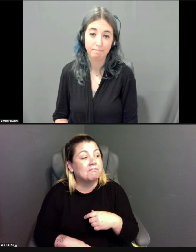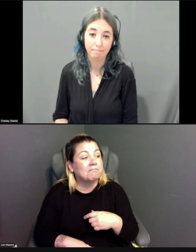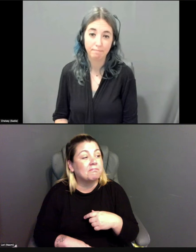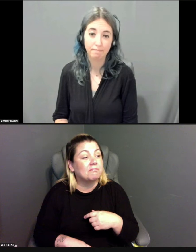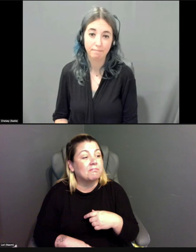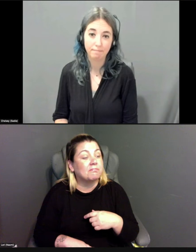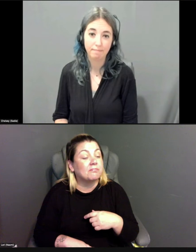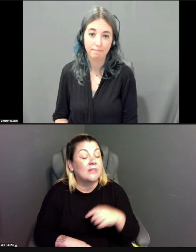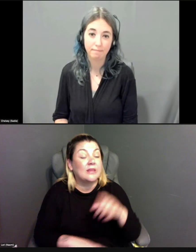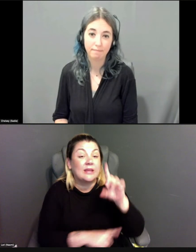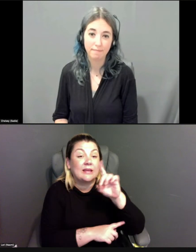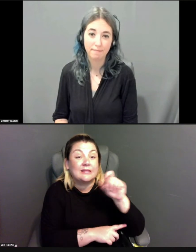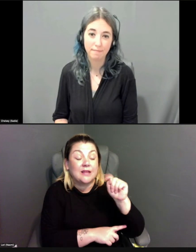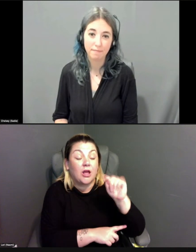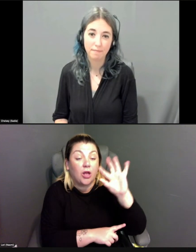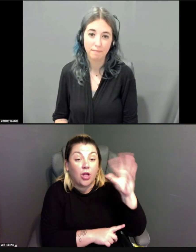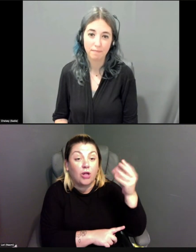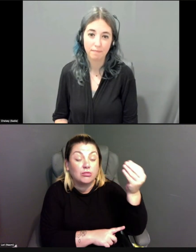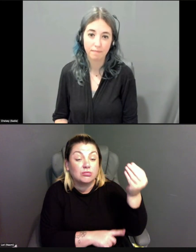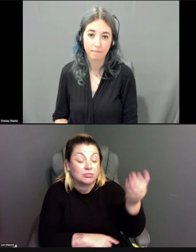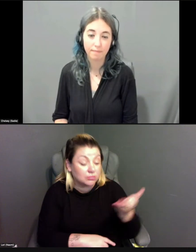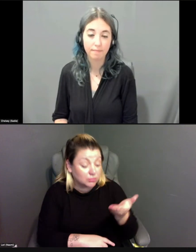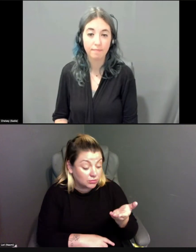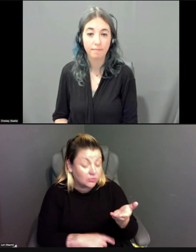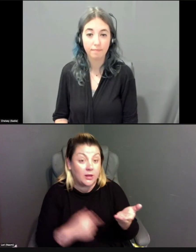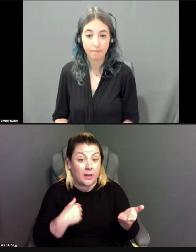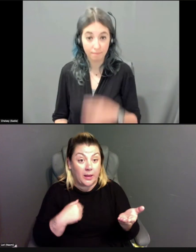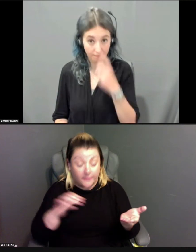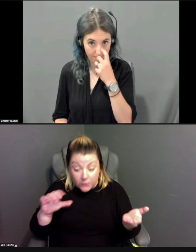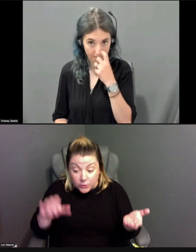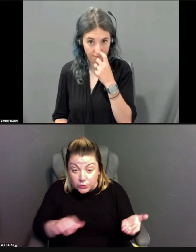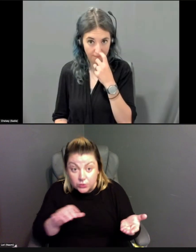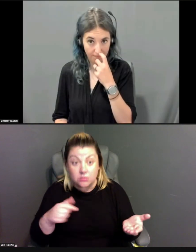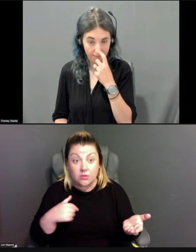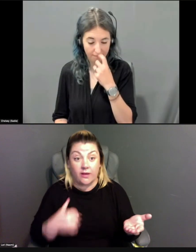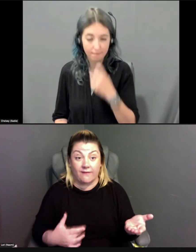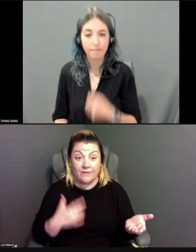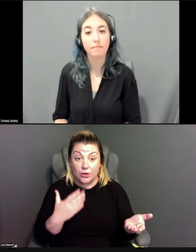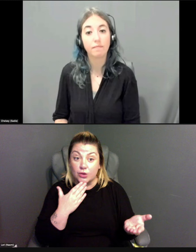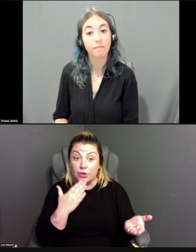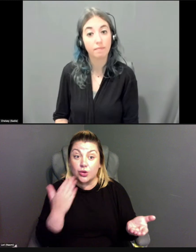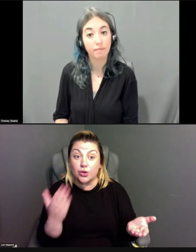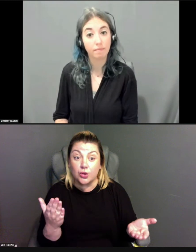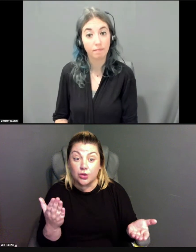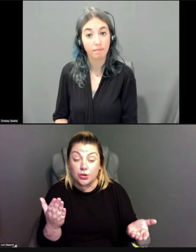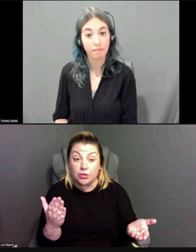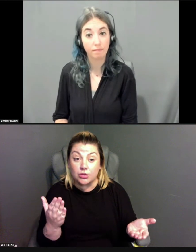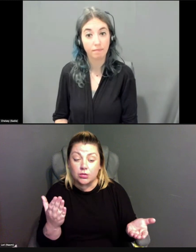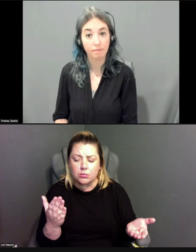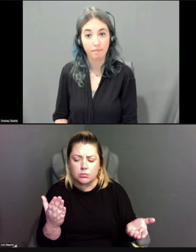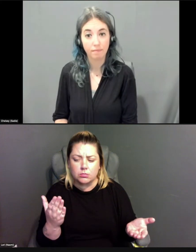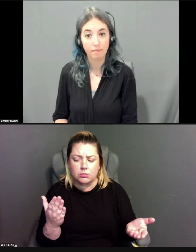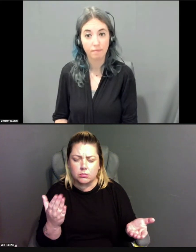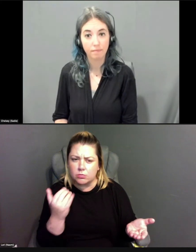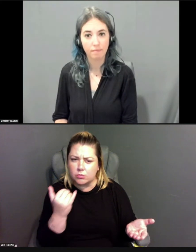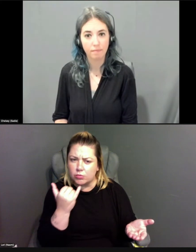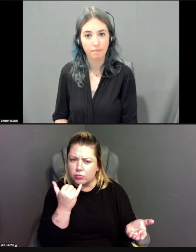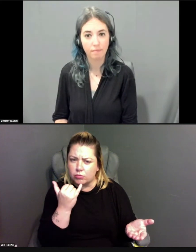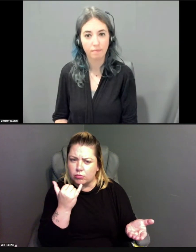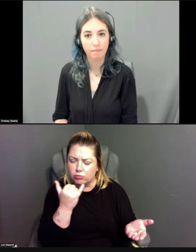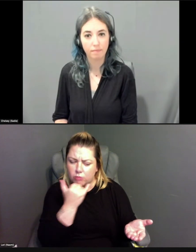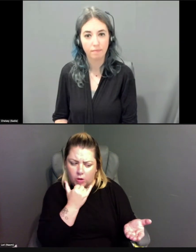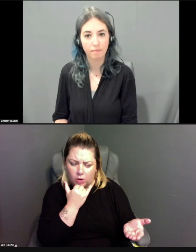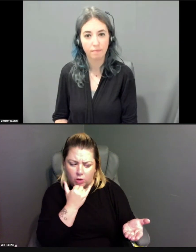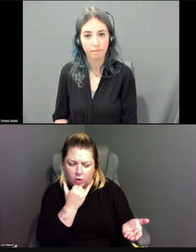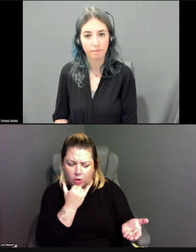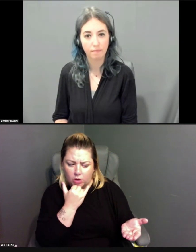a lot that what we're doing, that what feels right to us personally, is somehow wrong. It